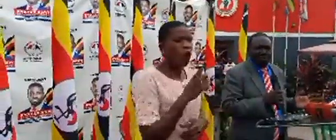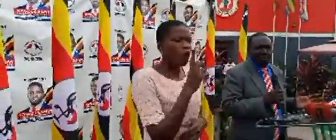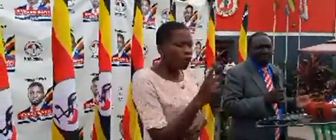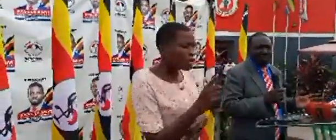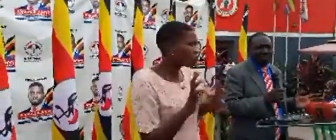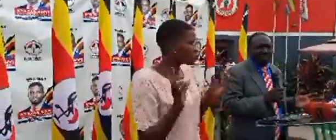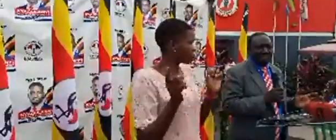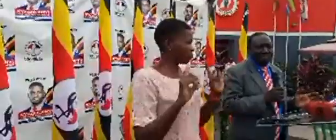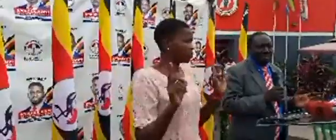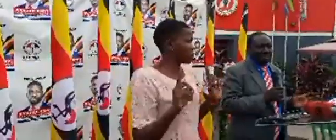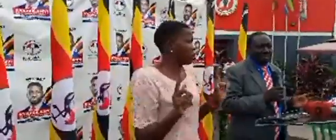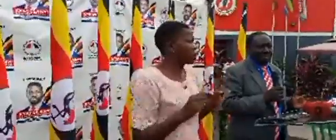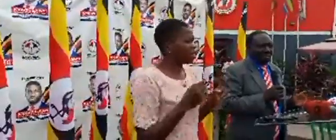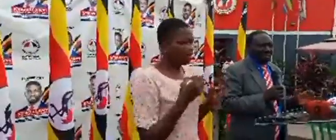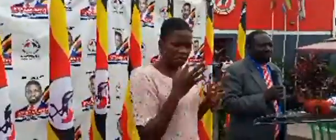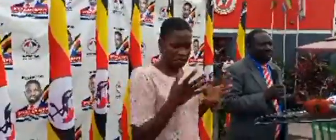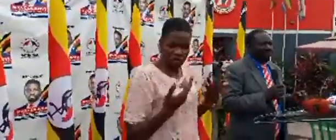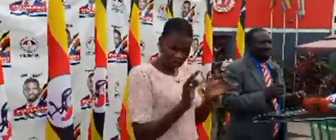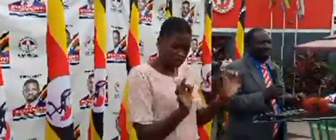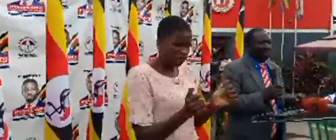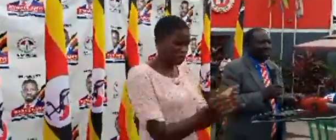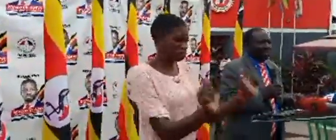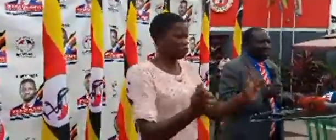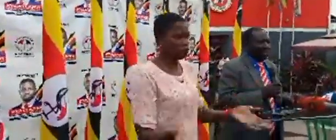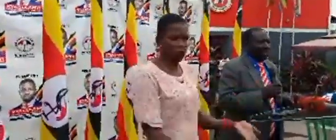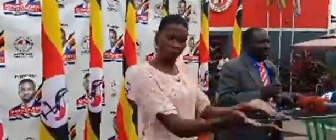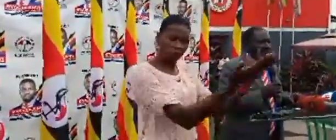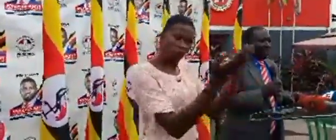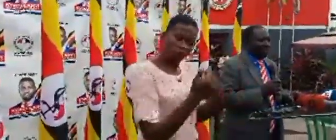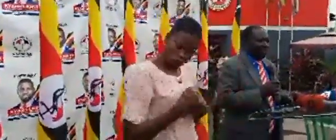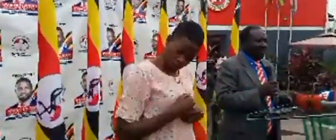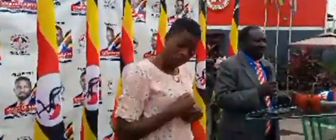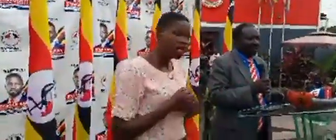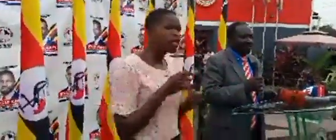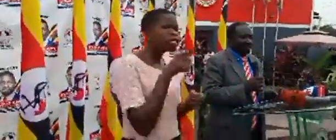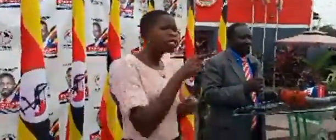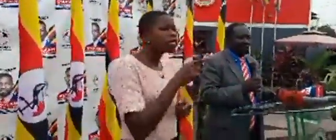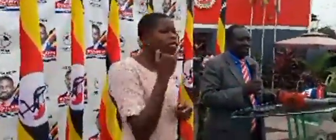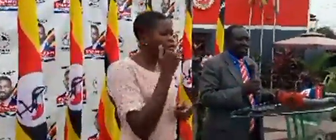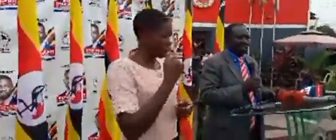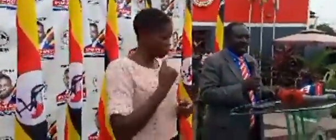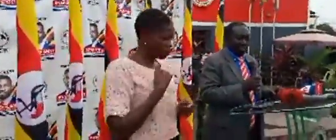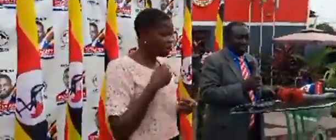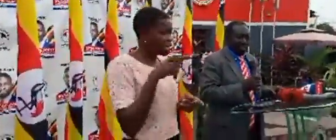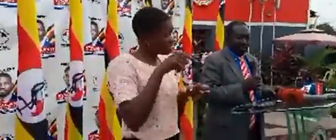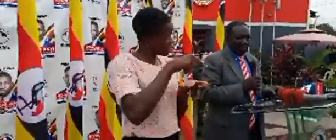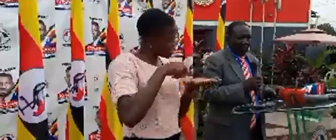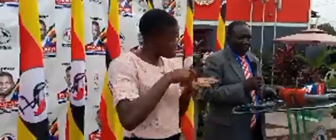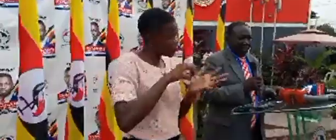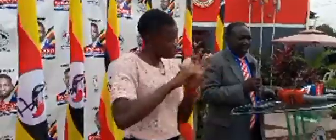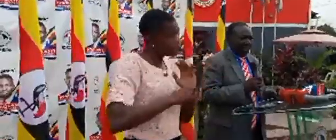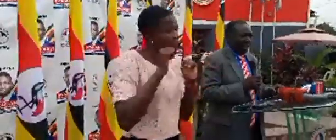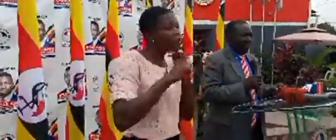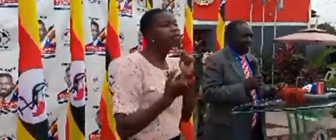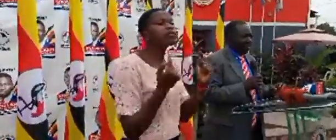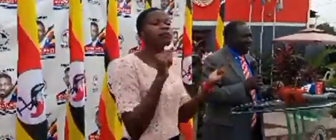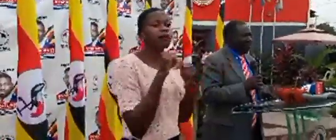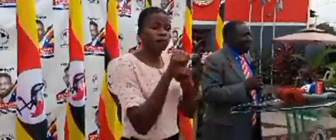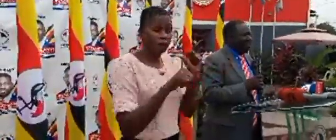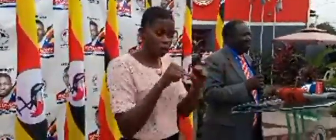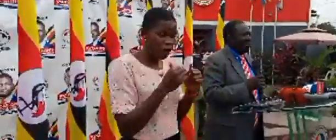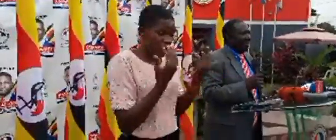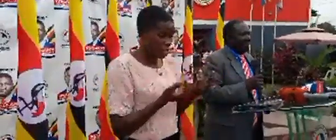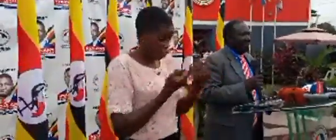known. So this formed a central issue for discussion. And we have